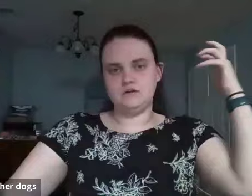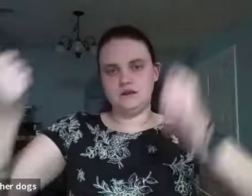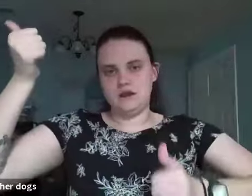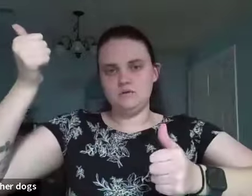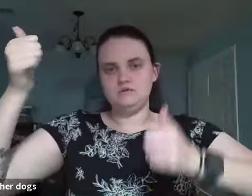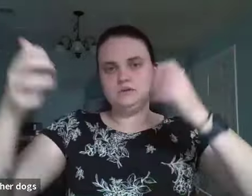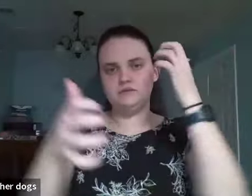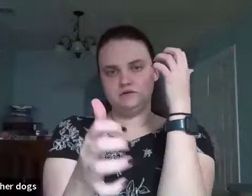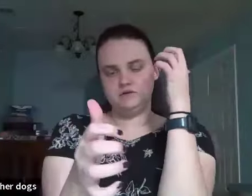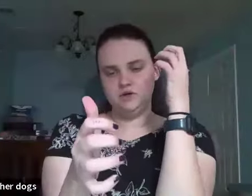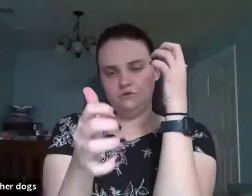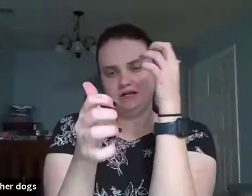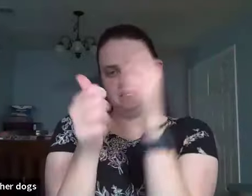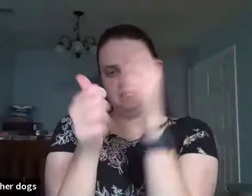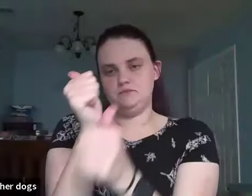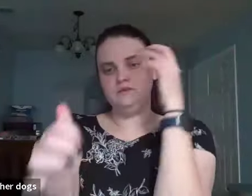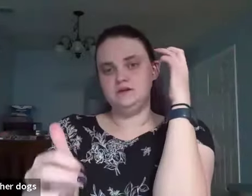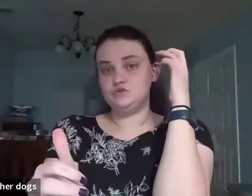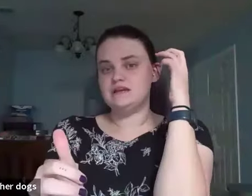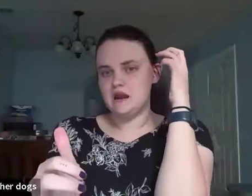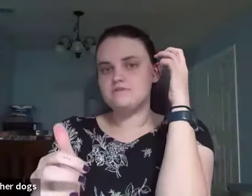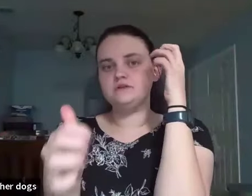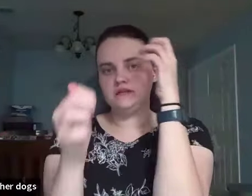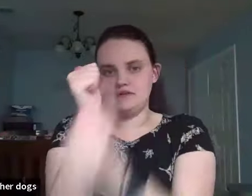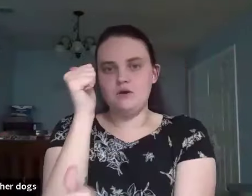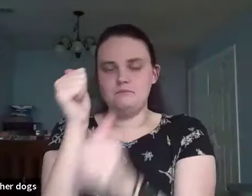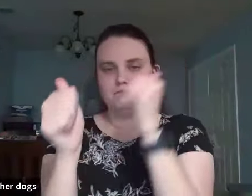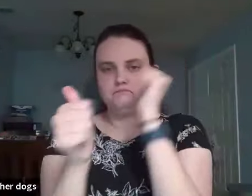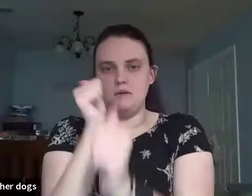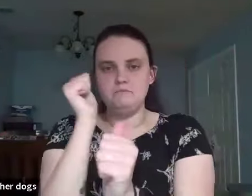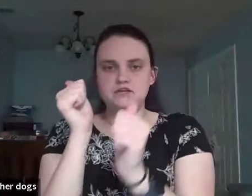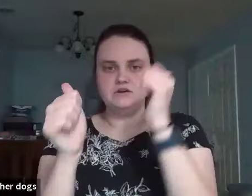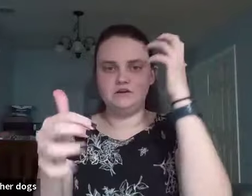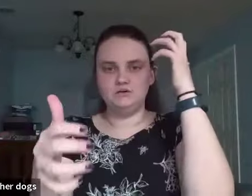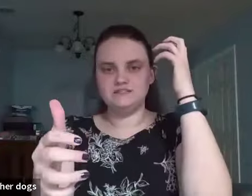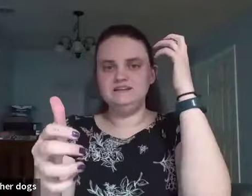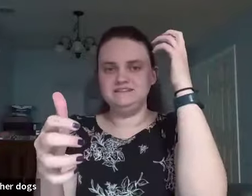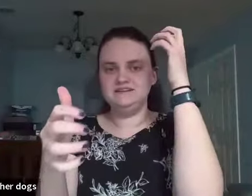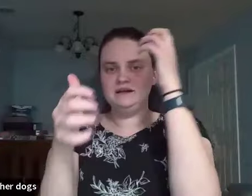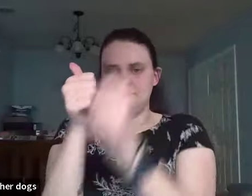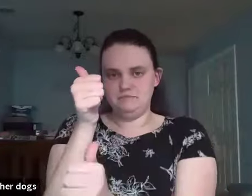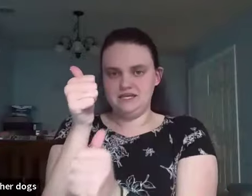together. Outward will be a bit, you want to keep them so carefully without bumping your knuckles.